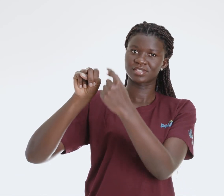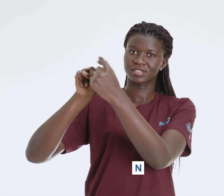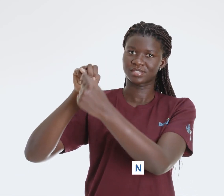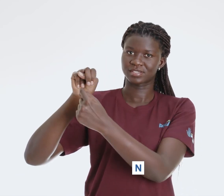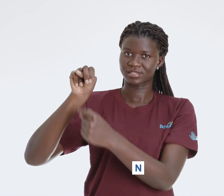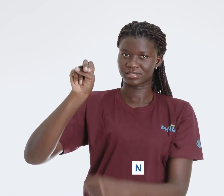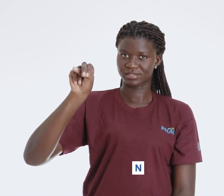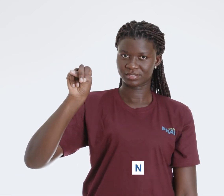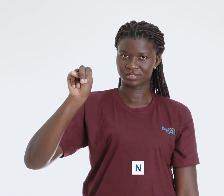N,